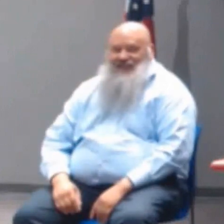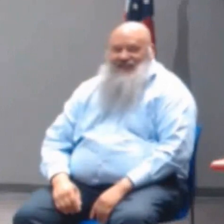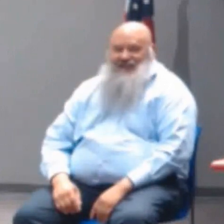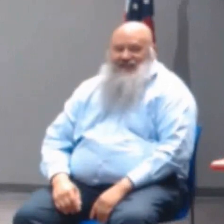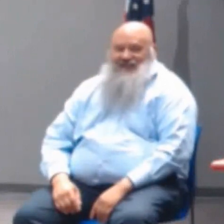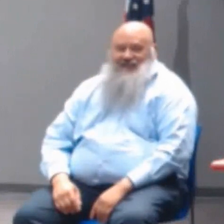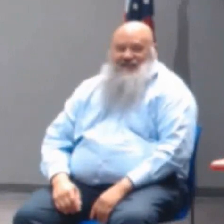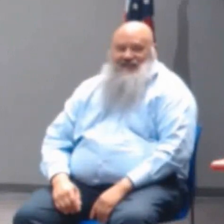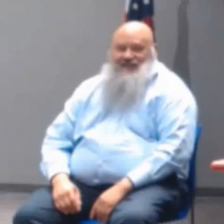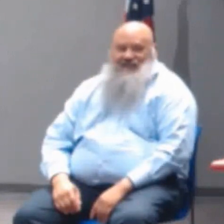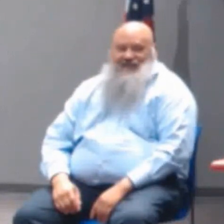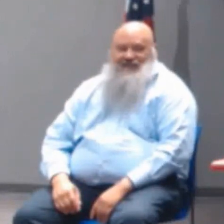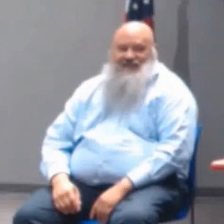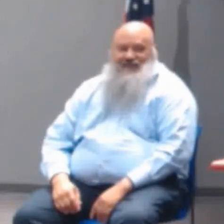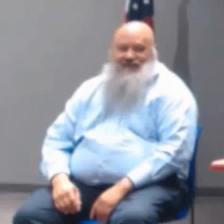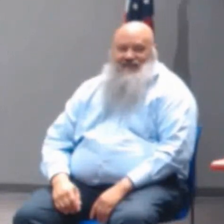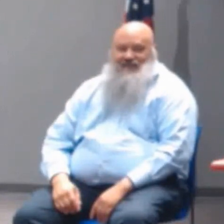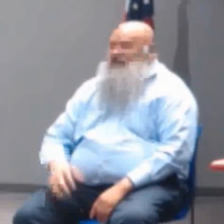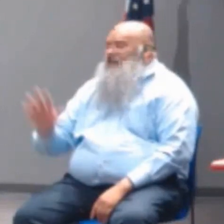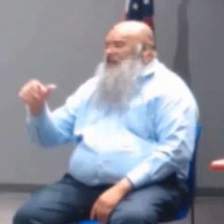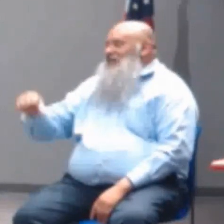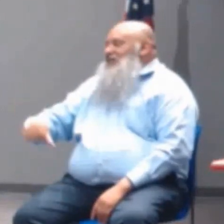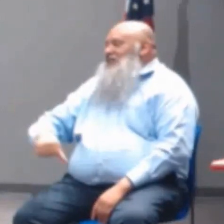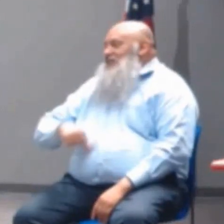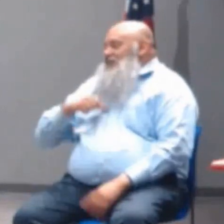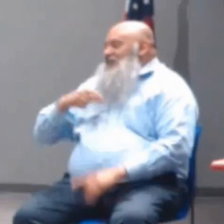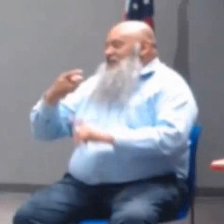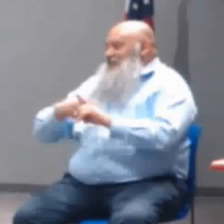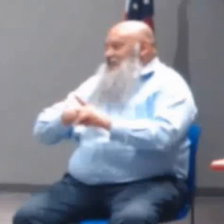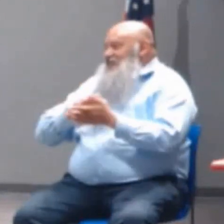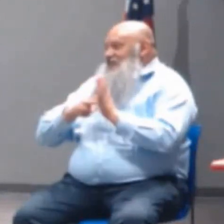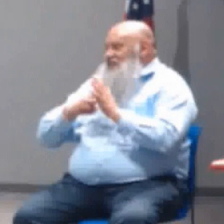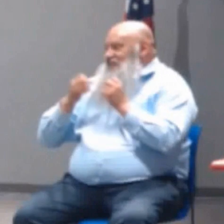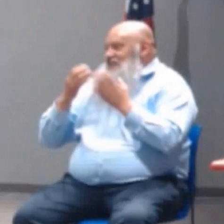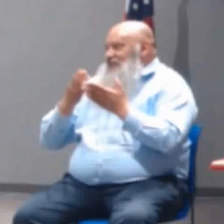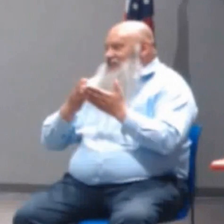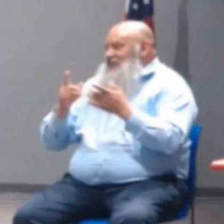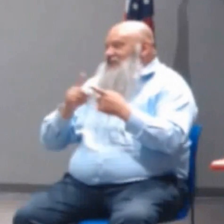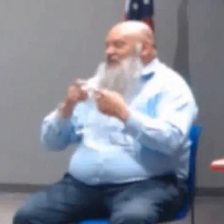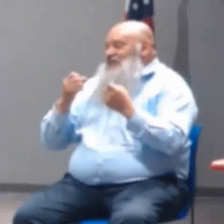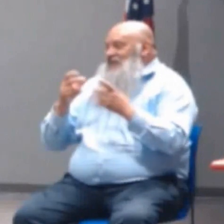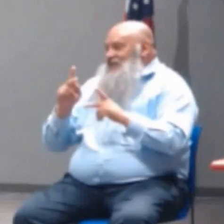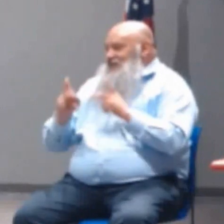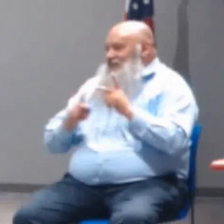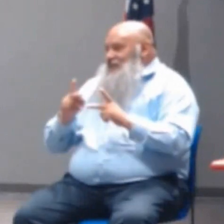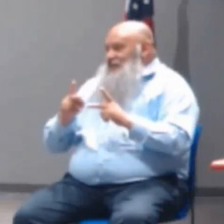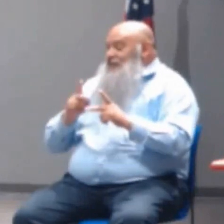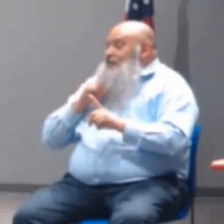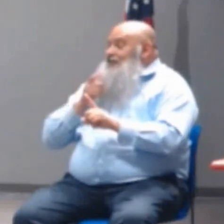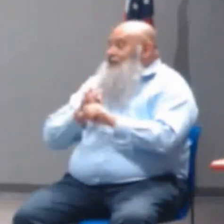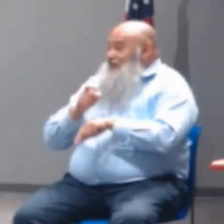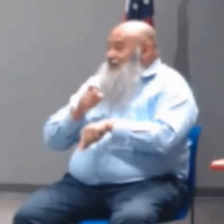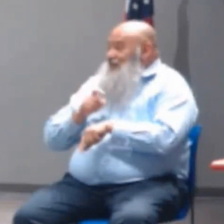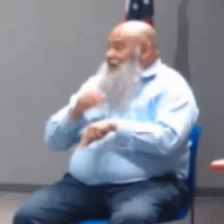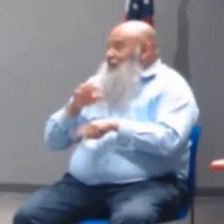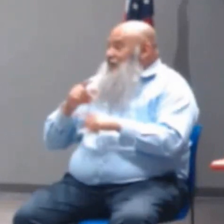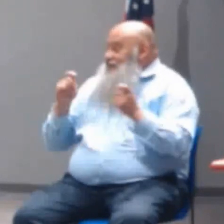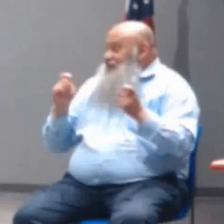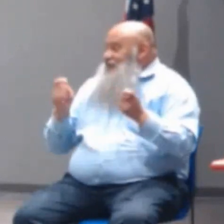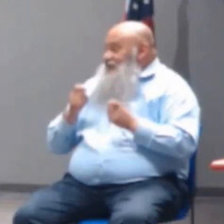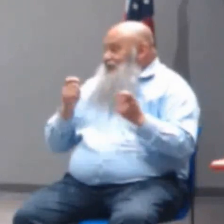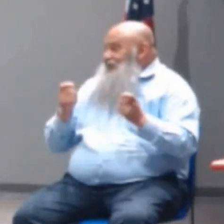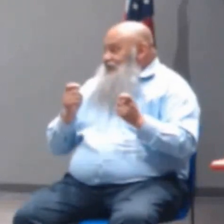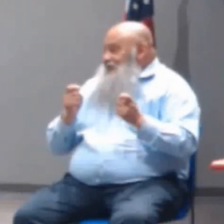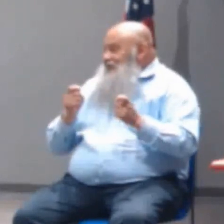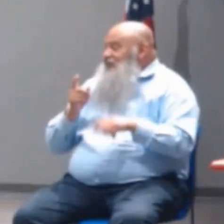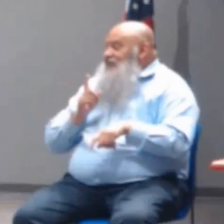So Pride Month means many things to many people. It's a time of celebration. It's a time to